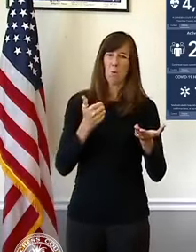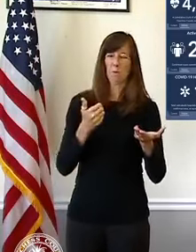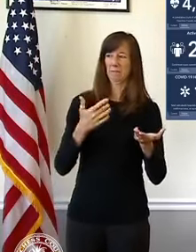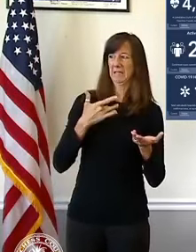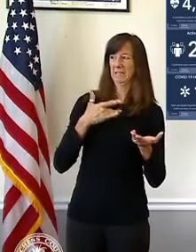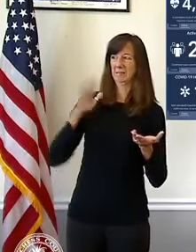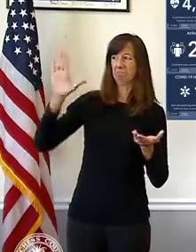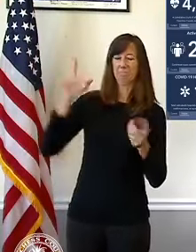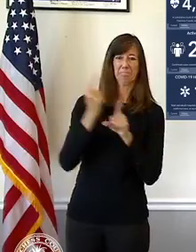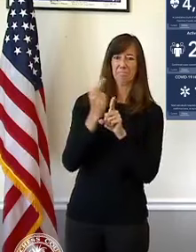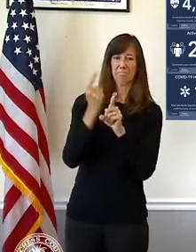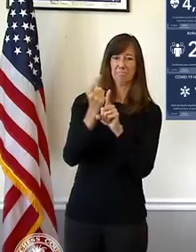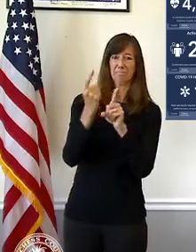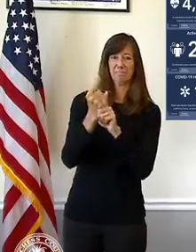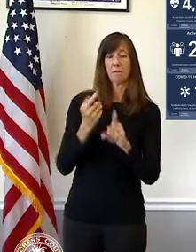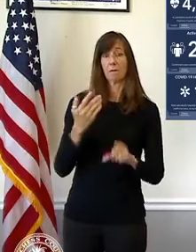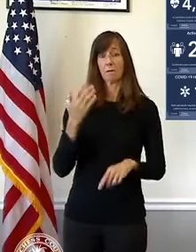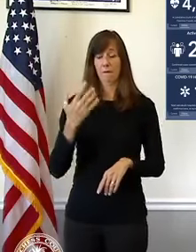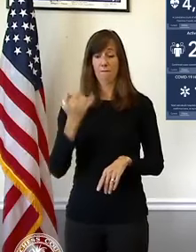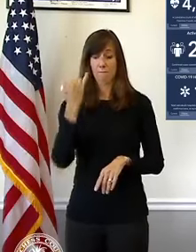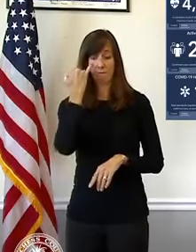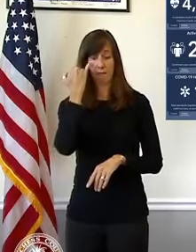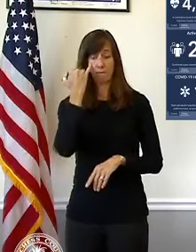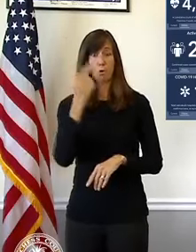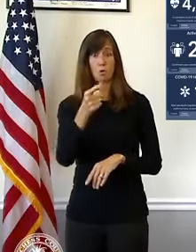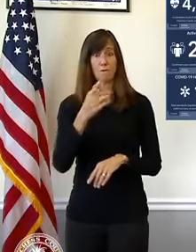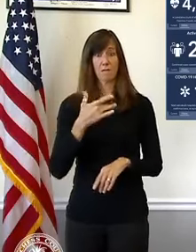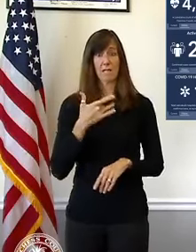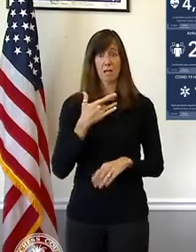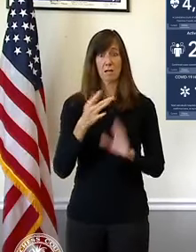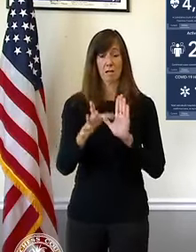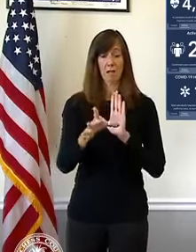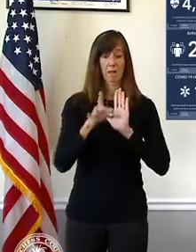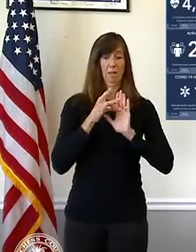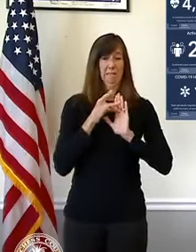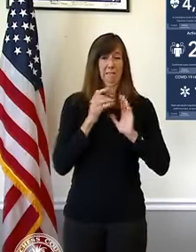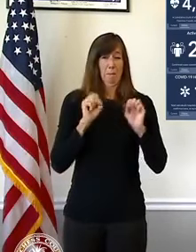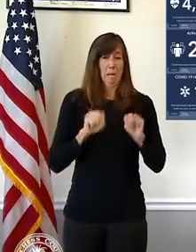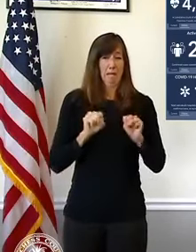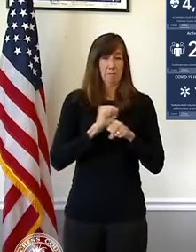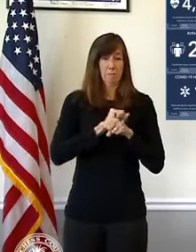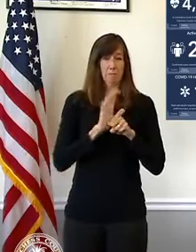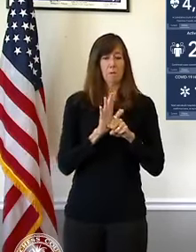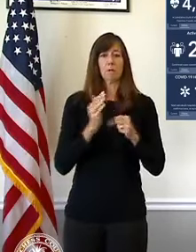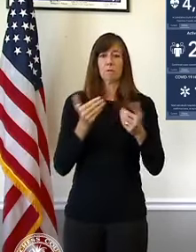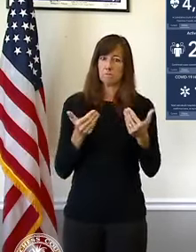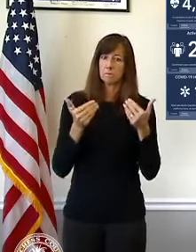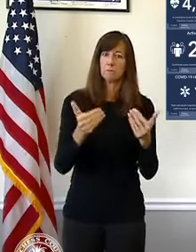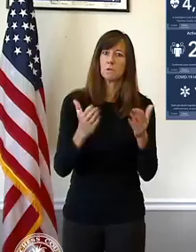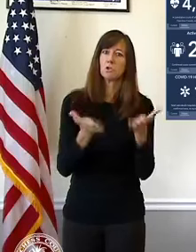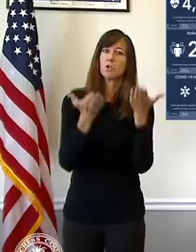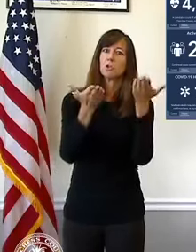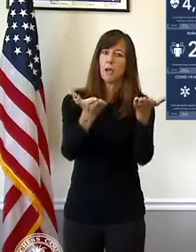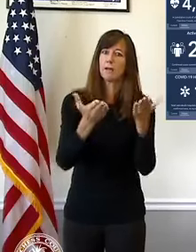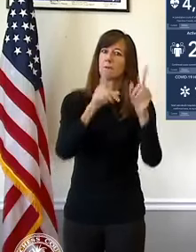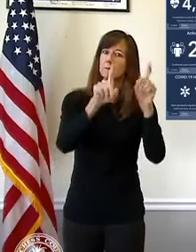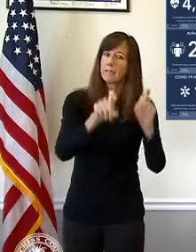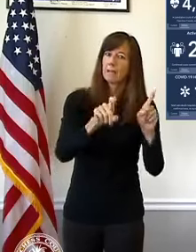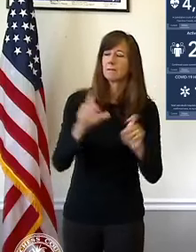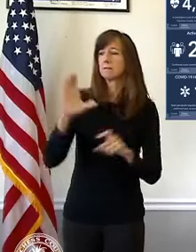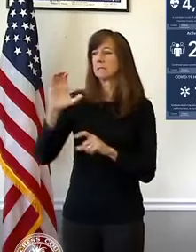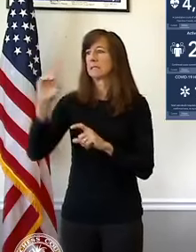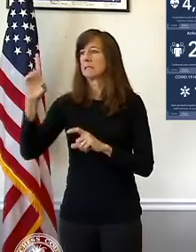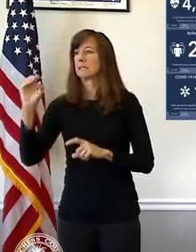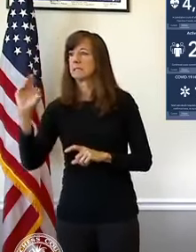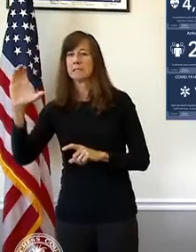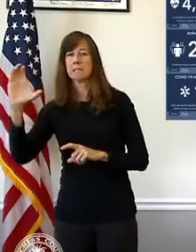into contact with someone who's transmitted the disease, we suggest that you do be tested. Now, why is that important? Not only, obviously, for your own personal